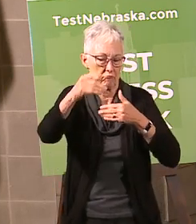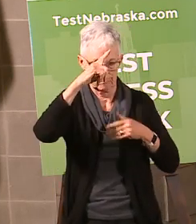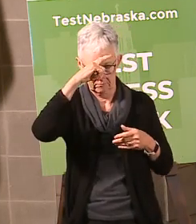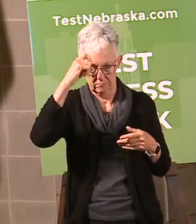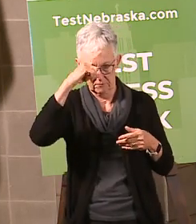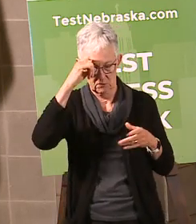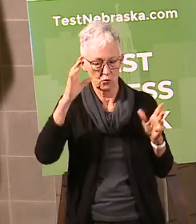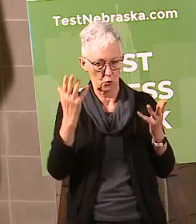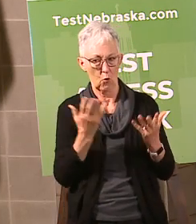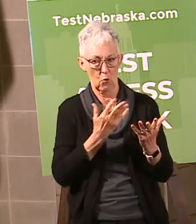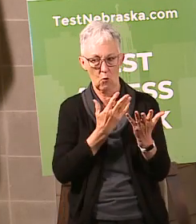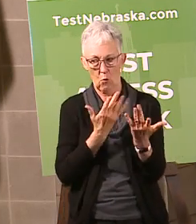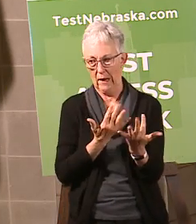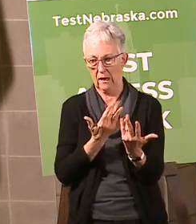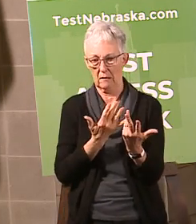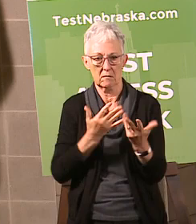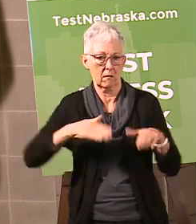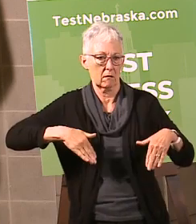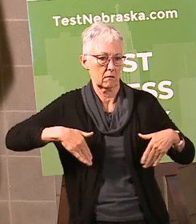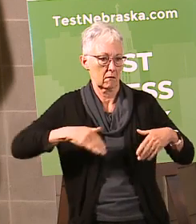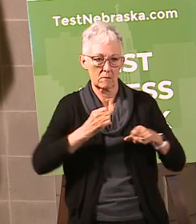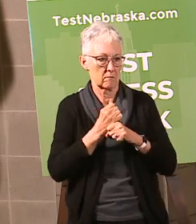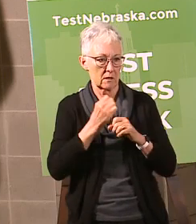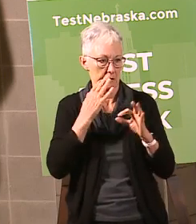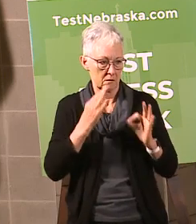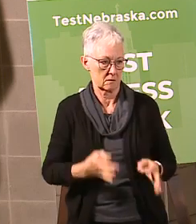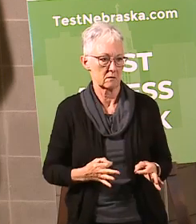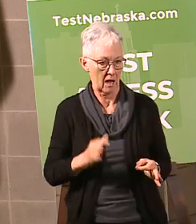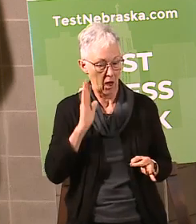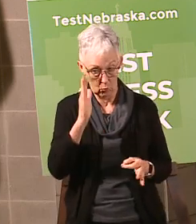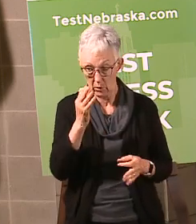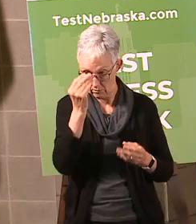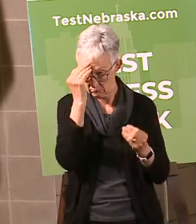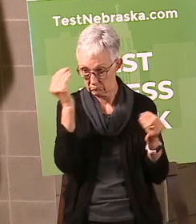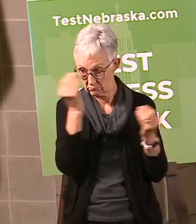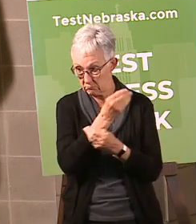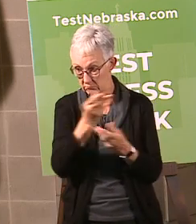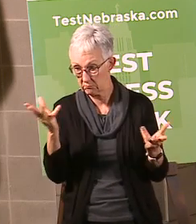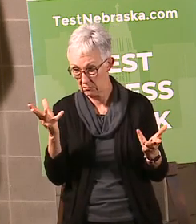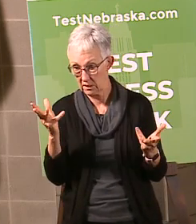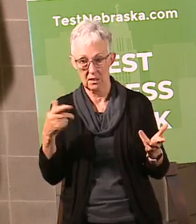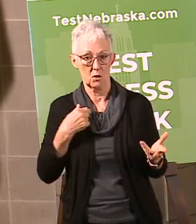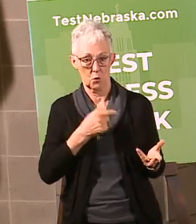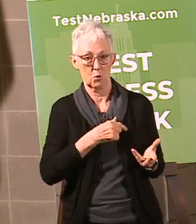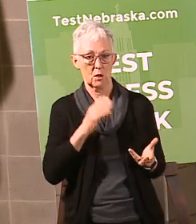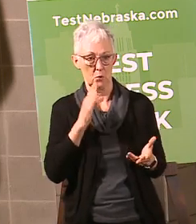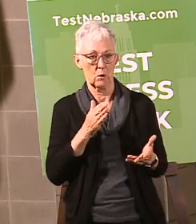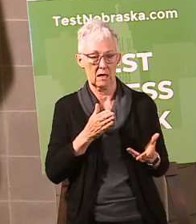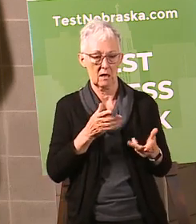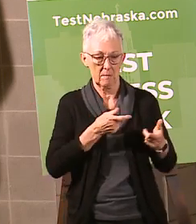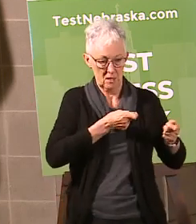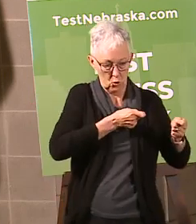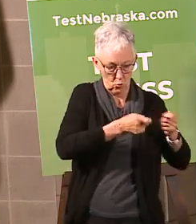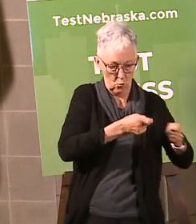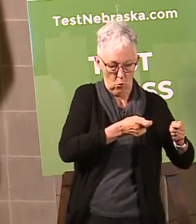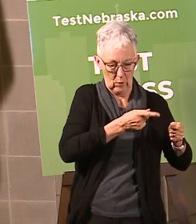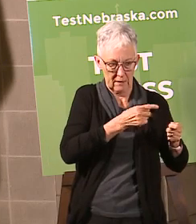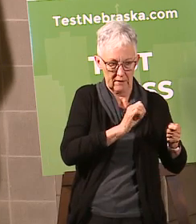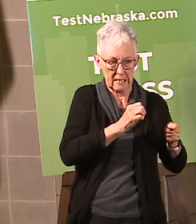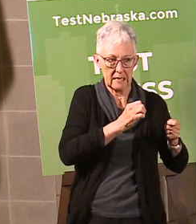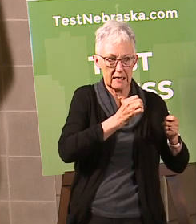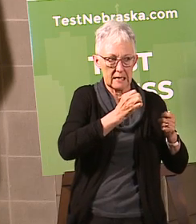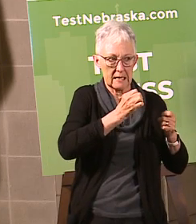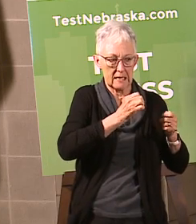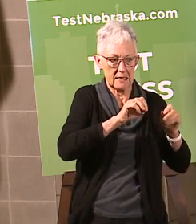tuned. We don't have a decision for you, but I will certainly let everybody know, look, folks, we're going to be managing this virus probably